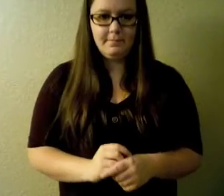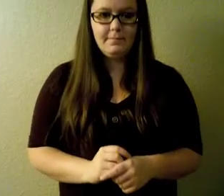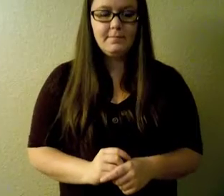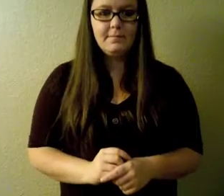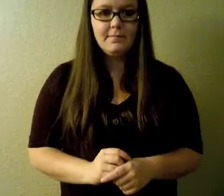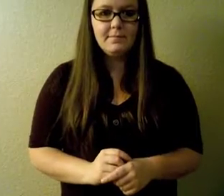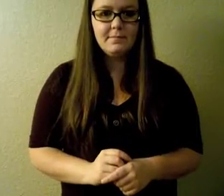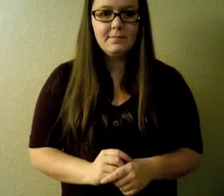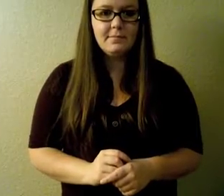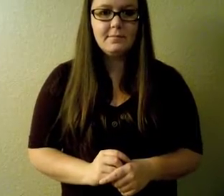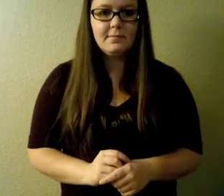What if we want to find